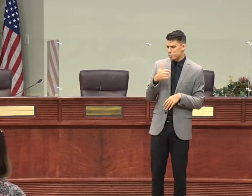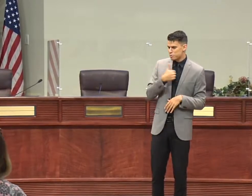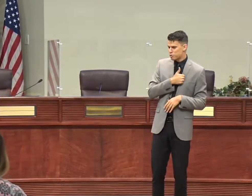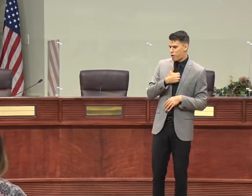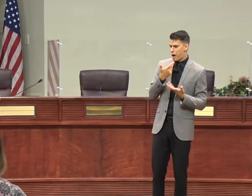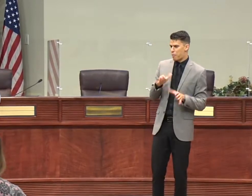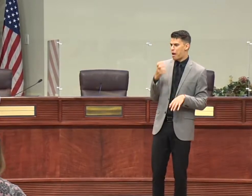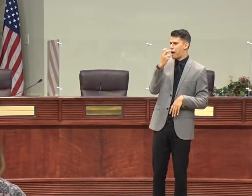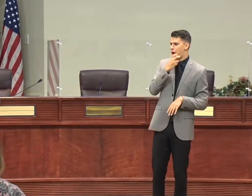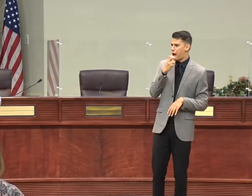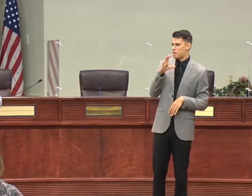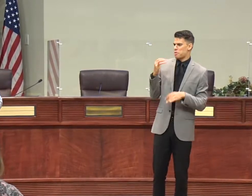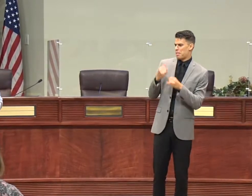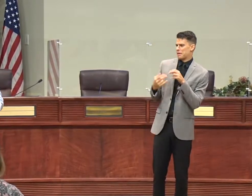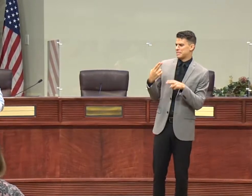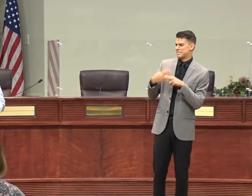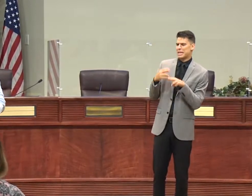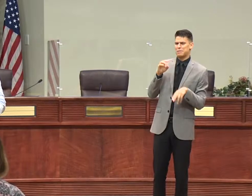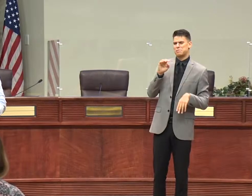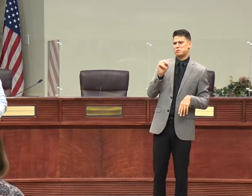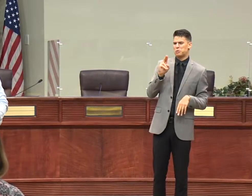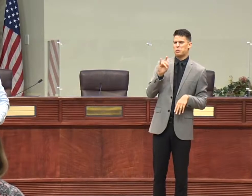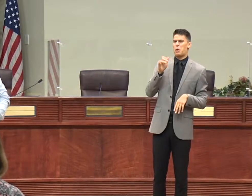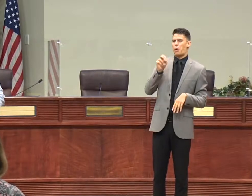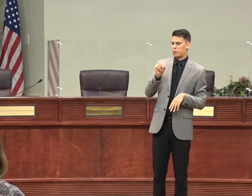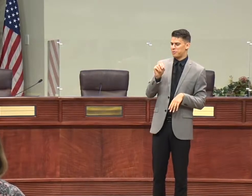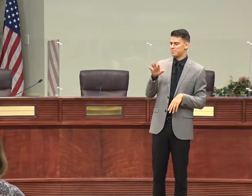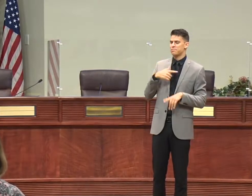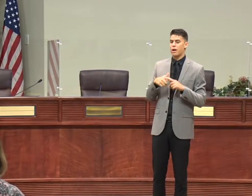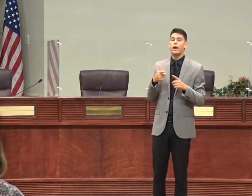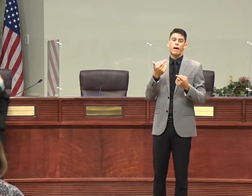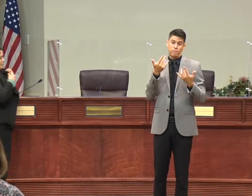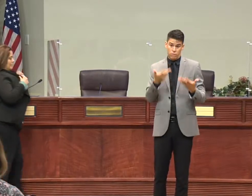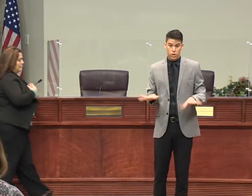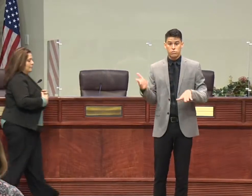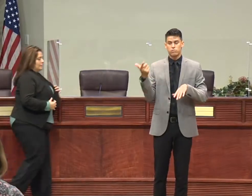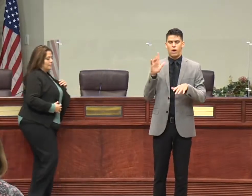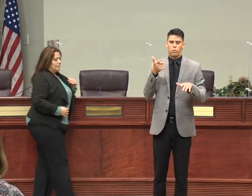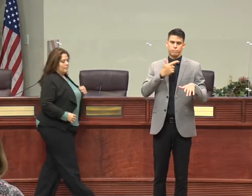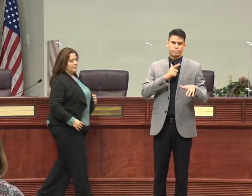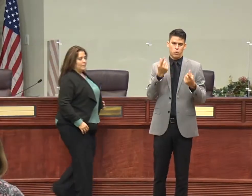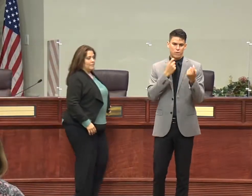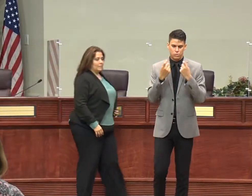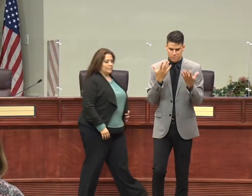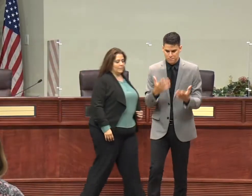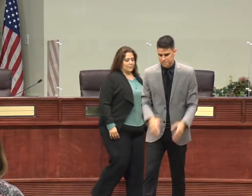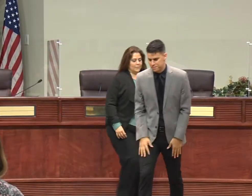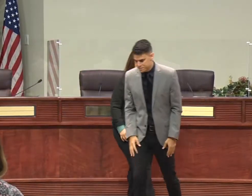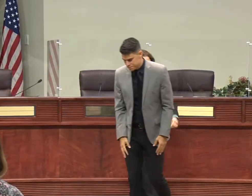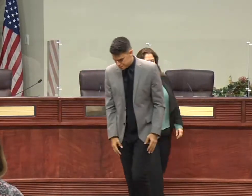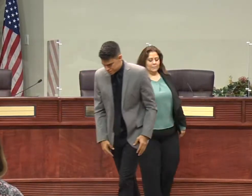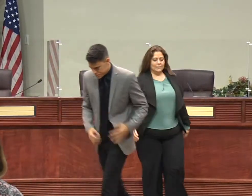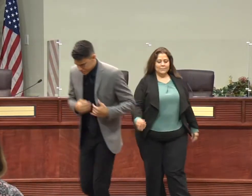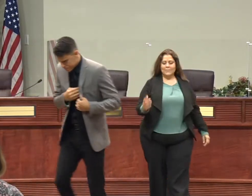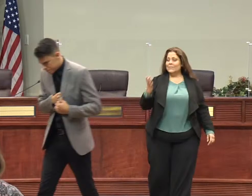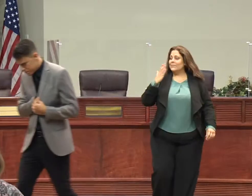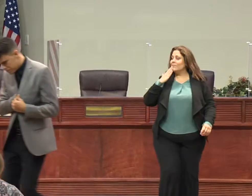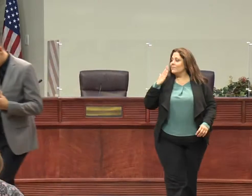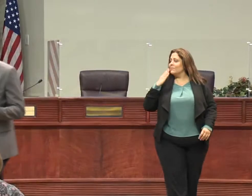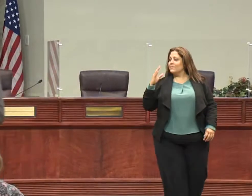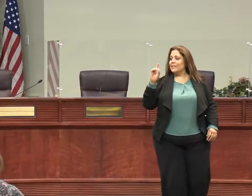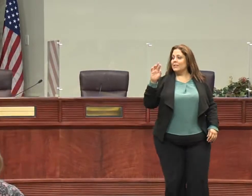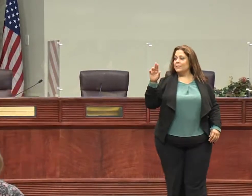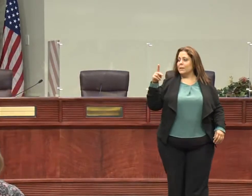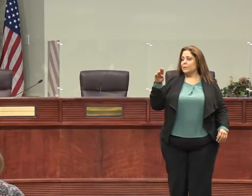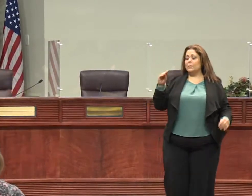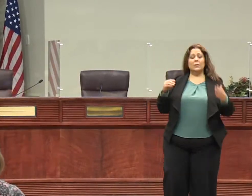in Spanish would be differently. And I will take any questions after that. Thank you, Dr. Pino. And thank you,